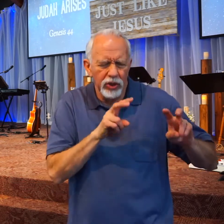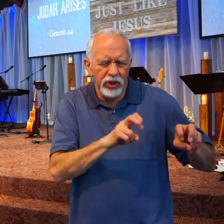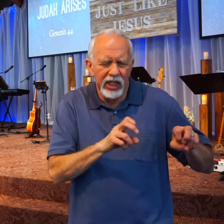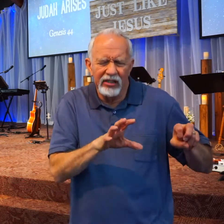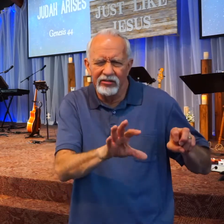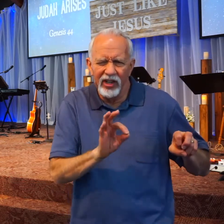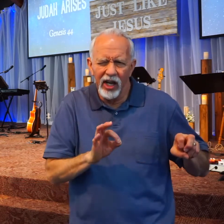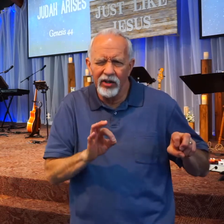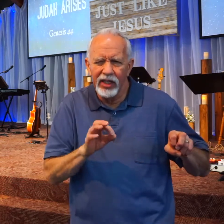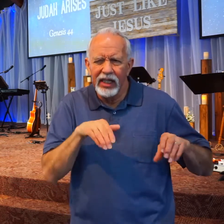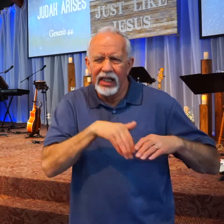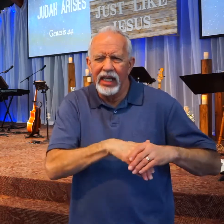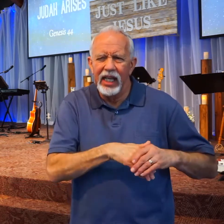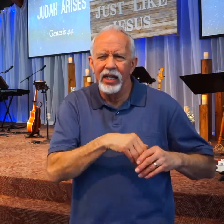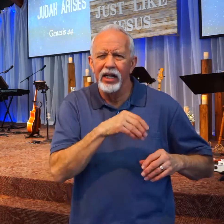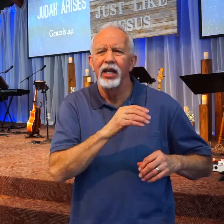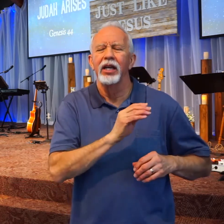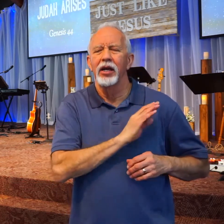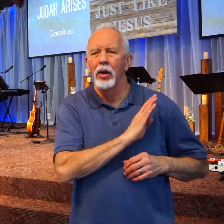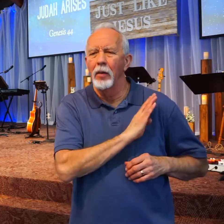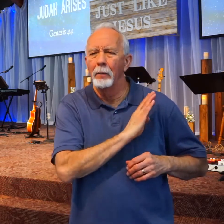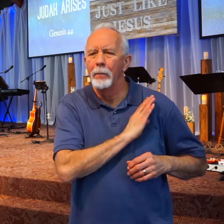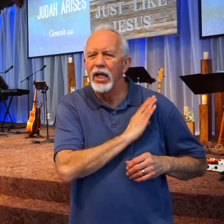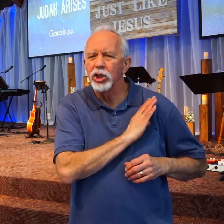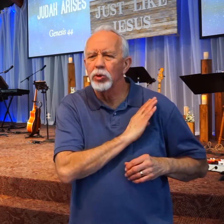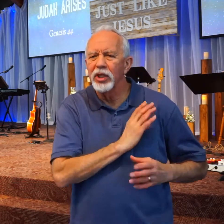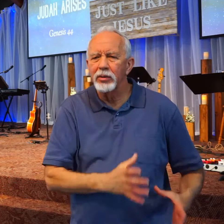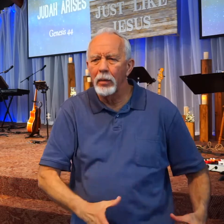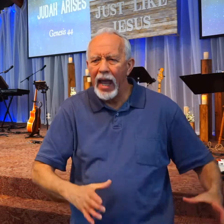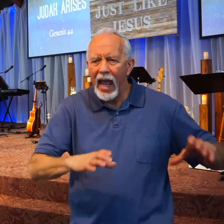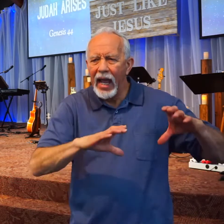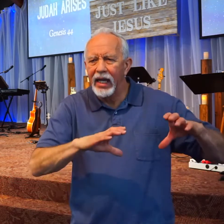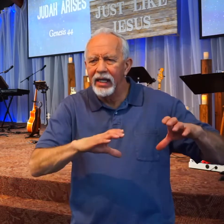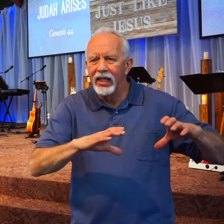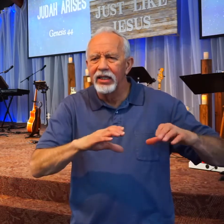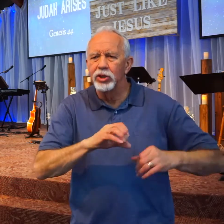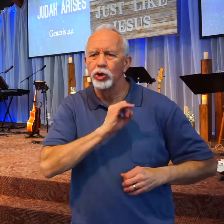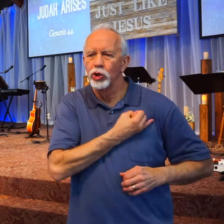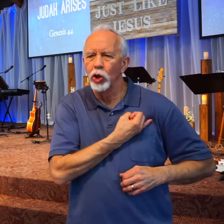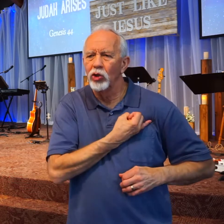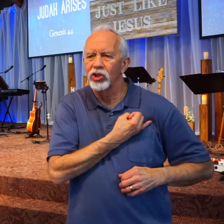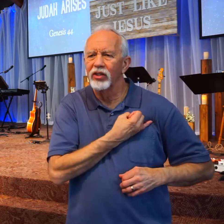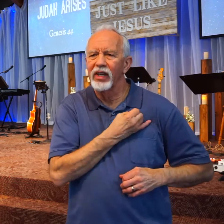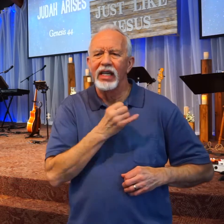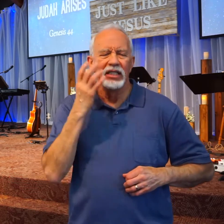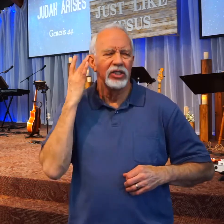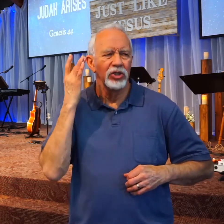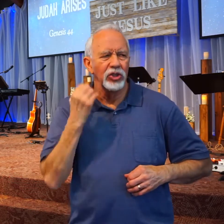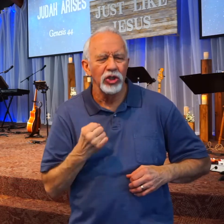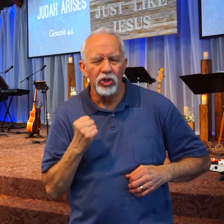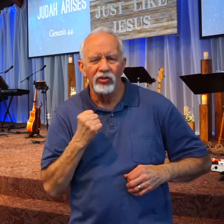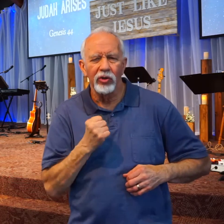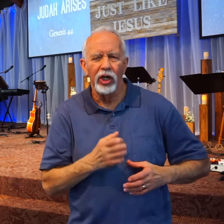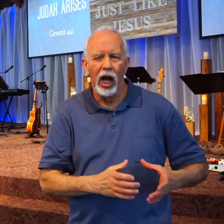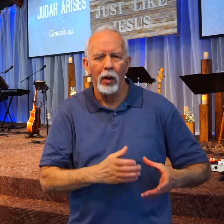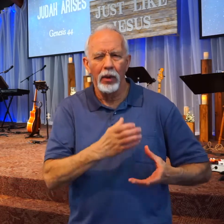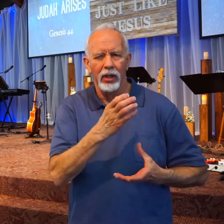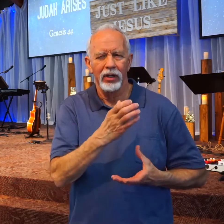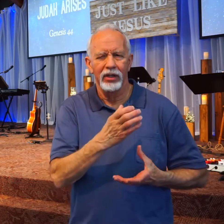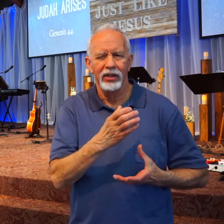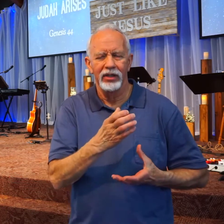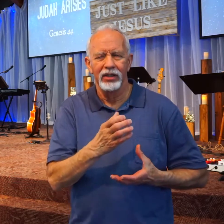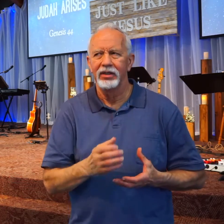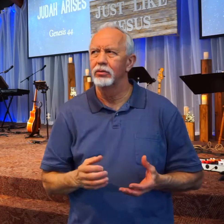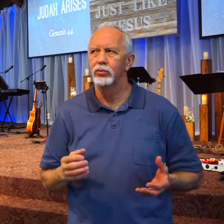find but Joseph's silver cup in Benjamin's bag? It's the worst possible outcome.